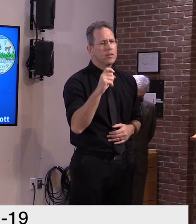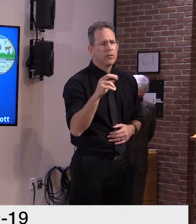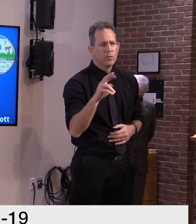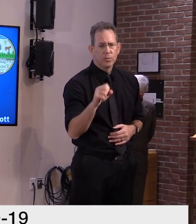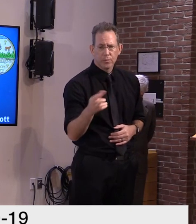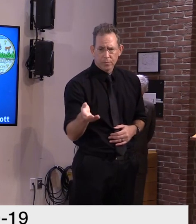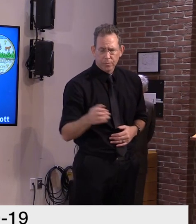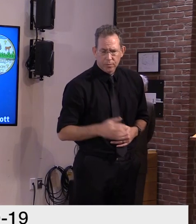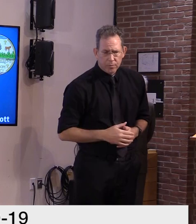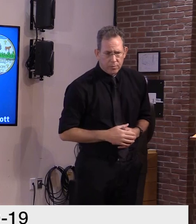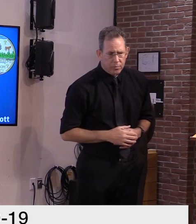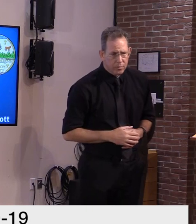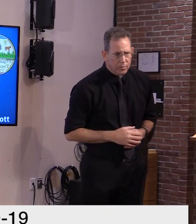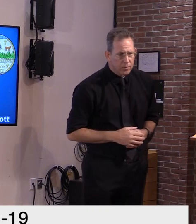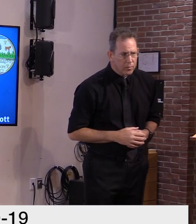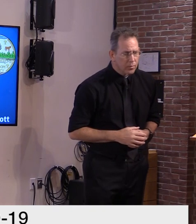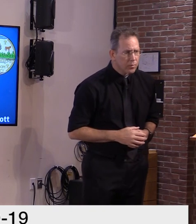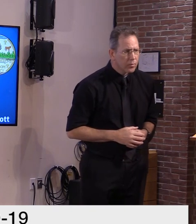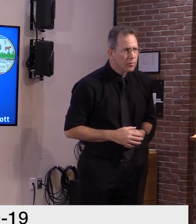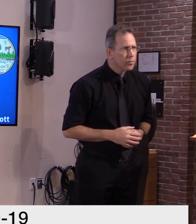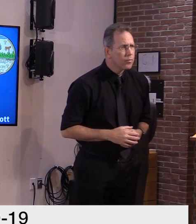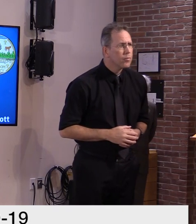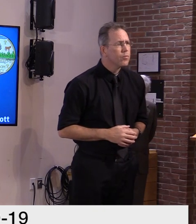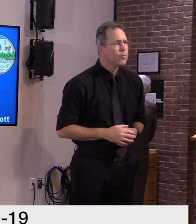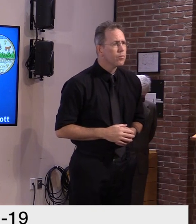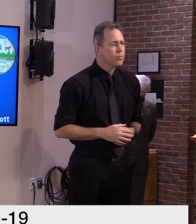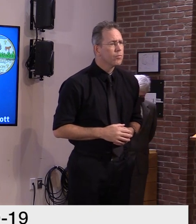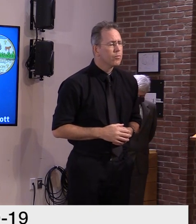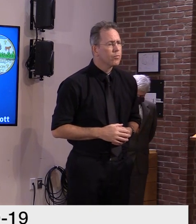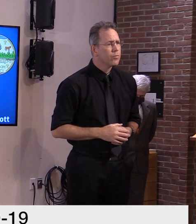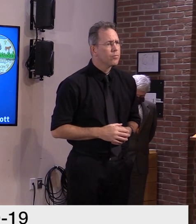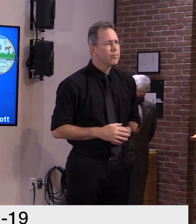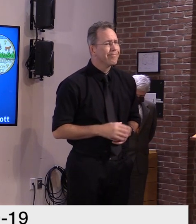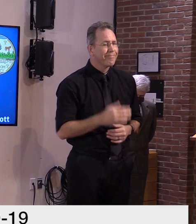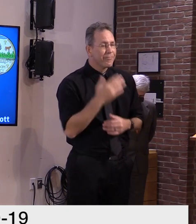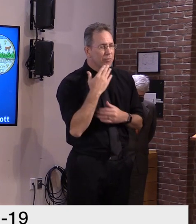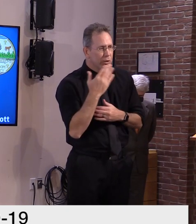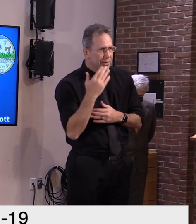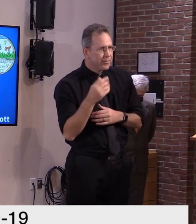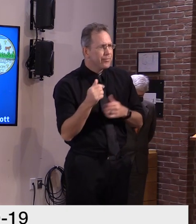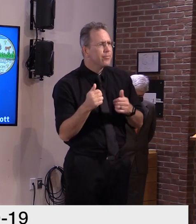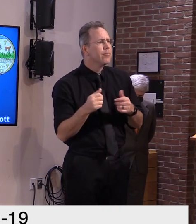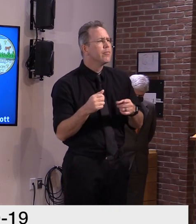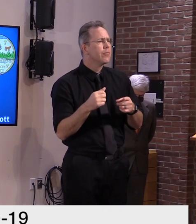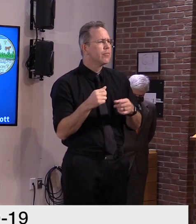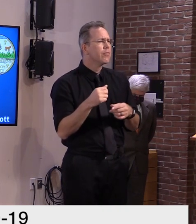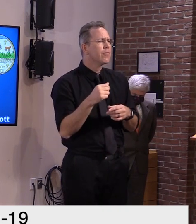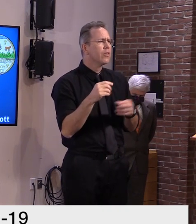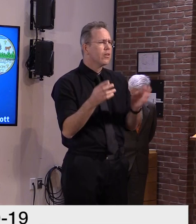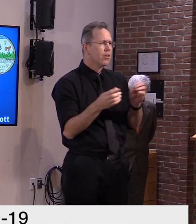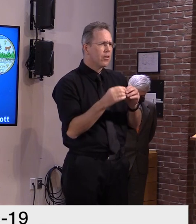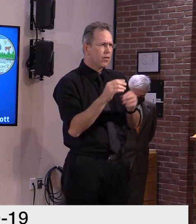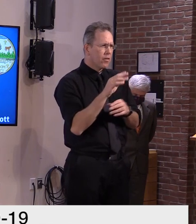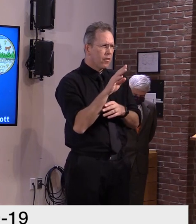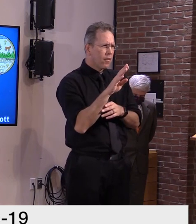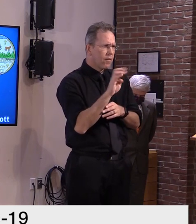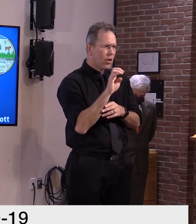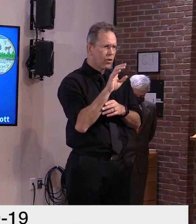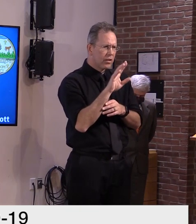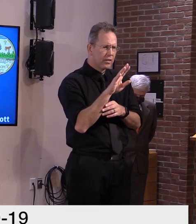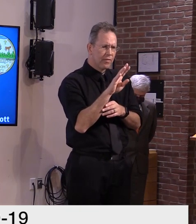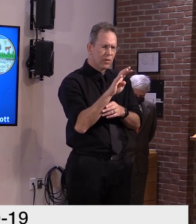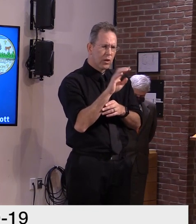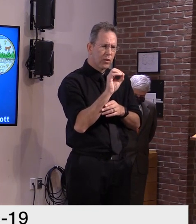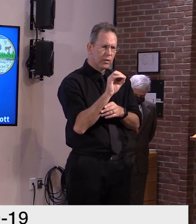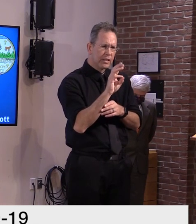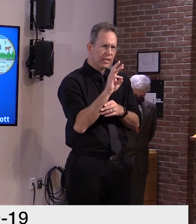Good morning. We've had 464 cases in the past month, which is 21% of all the COVID cases that we've had since the start